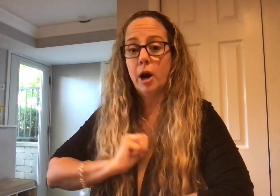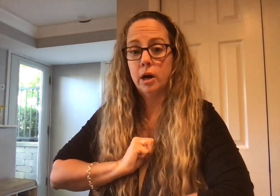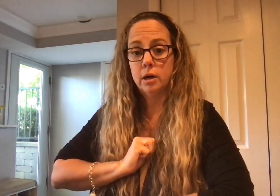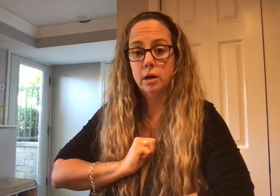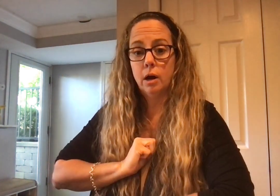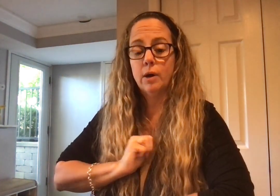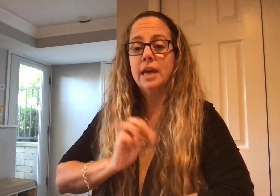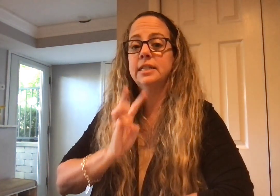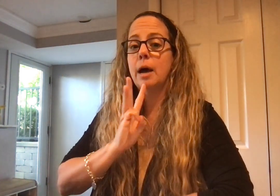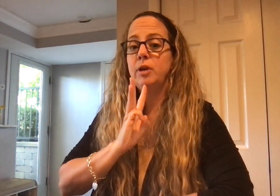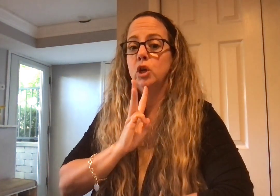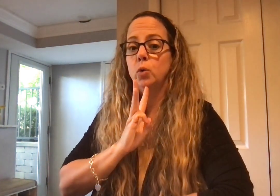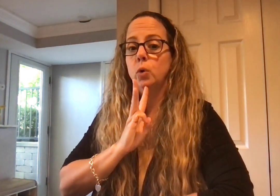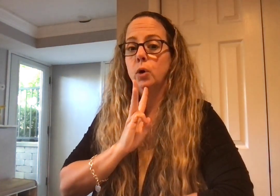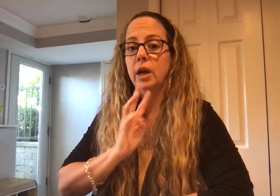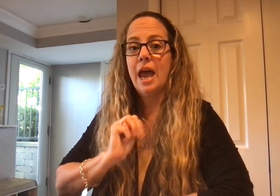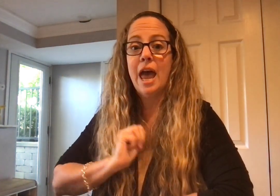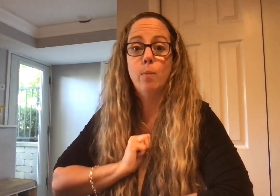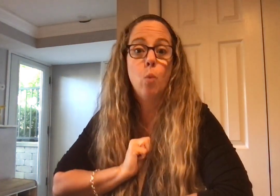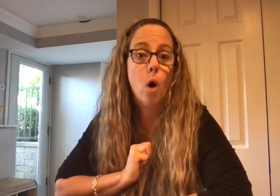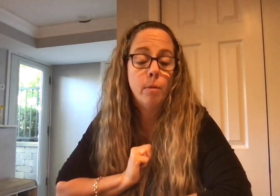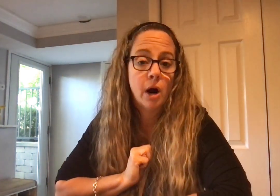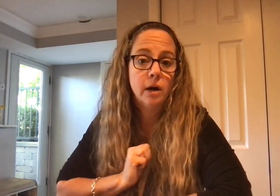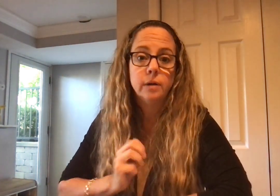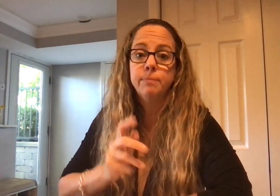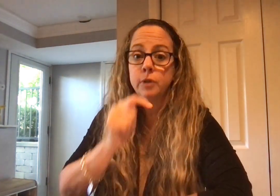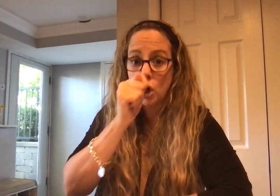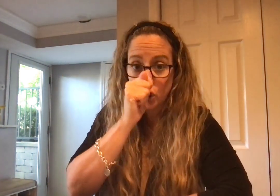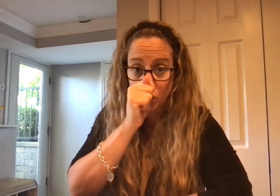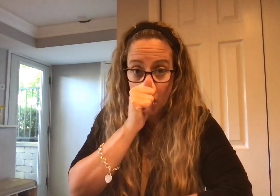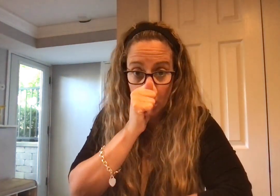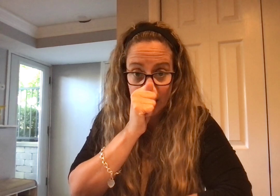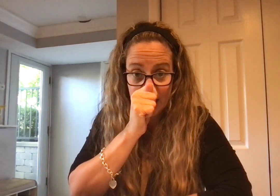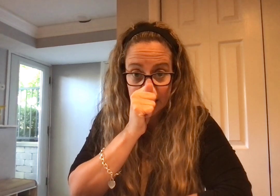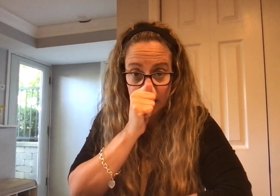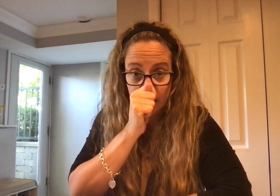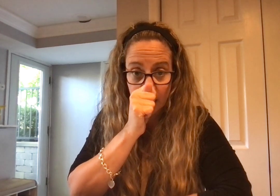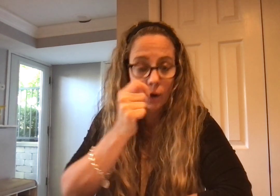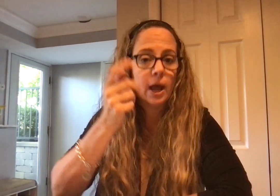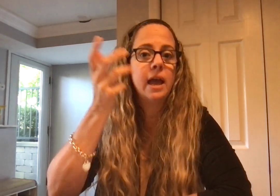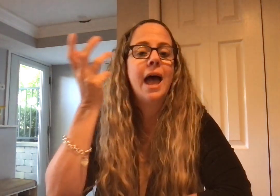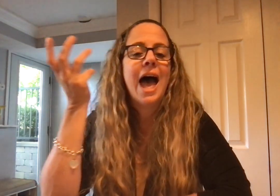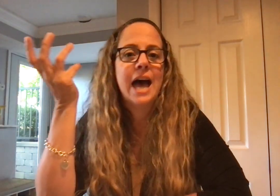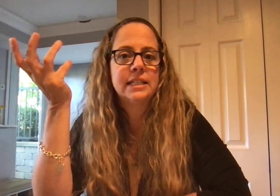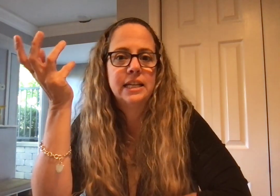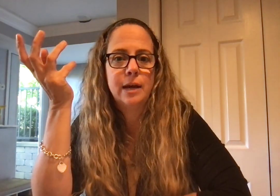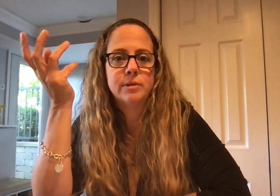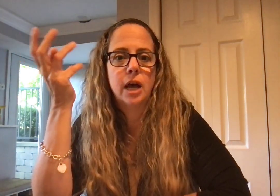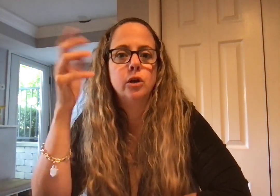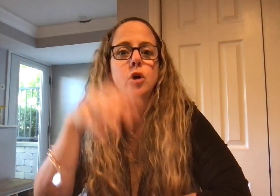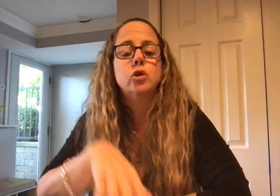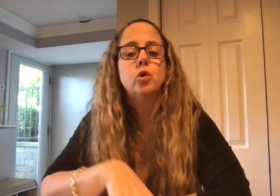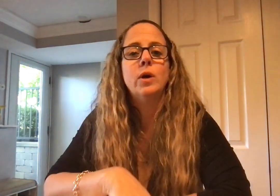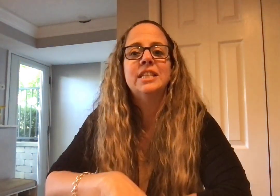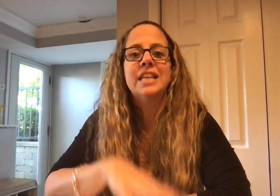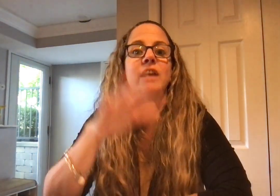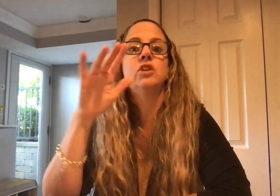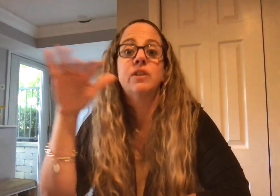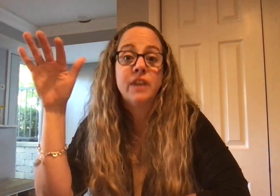Walmart, okay, W-M, Walmart. Target, okay, has a name sign. So instead of just finger